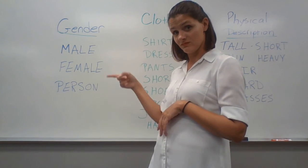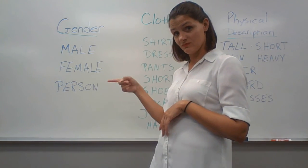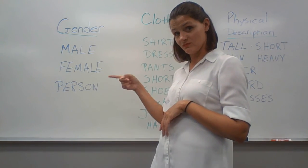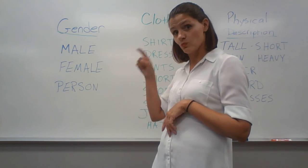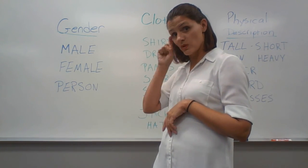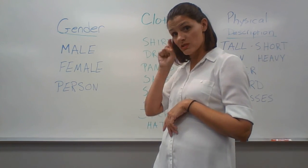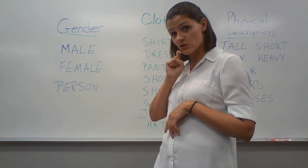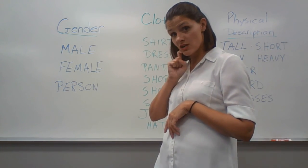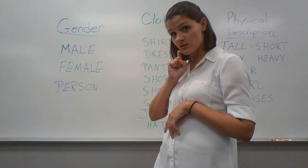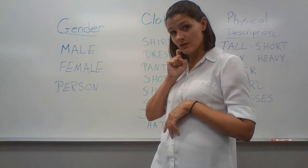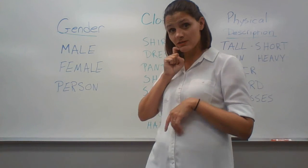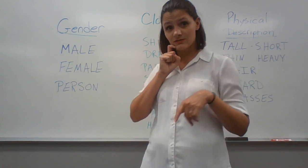What's the gender?